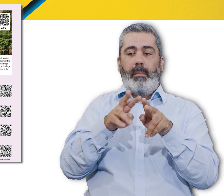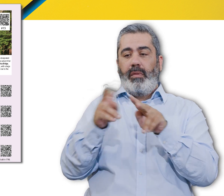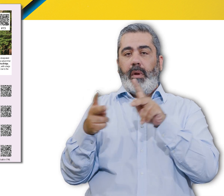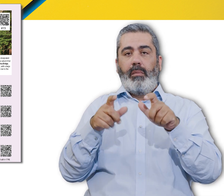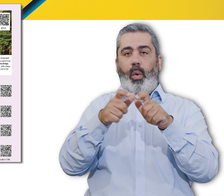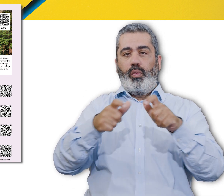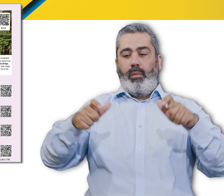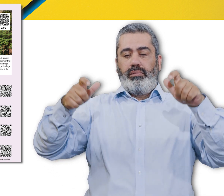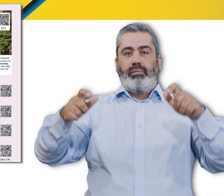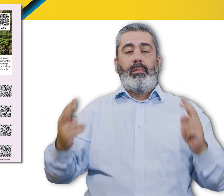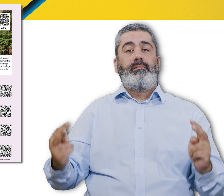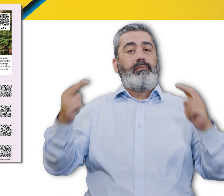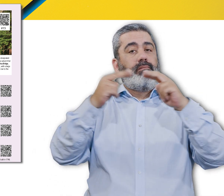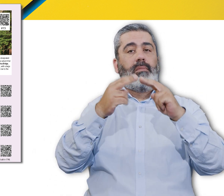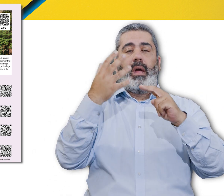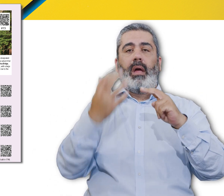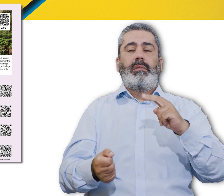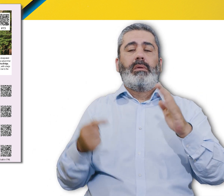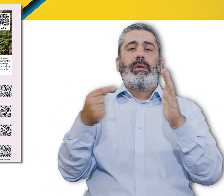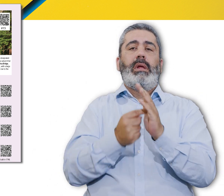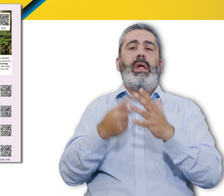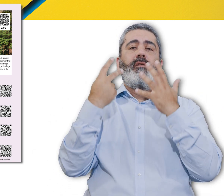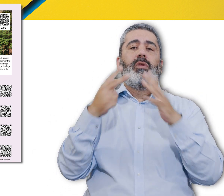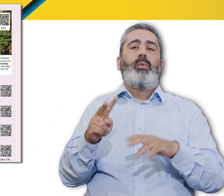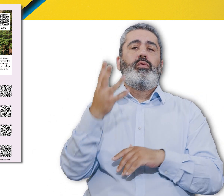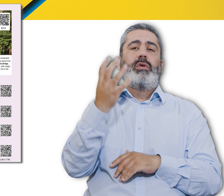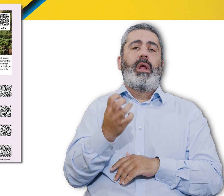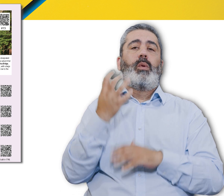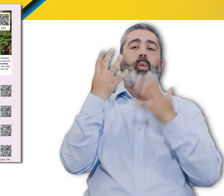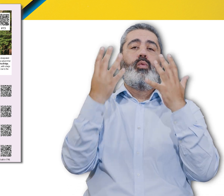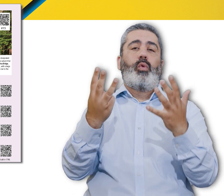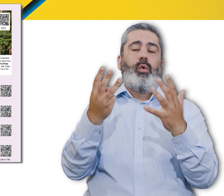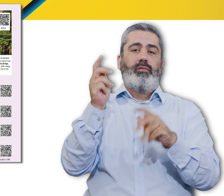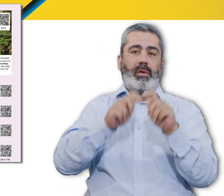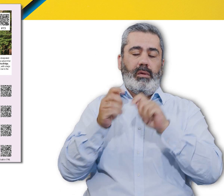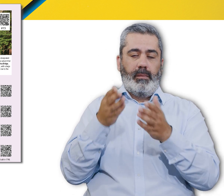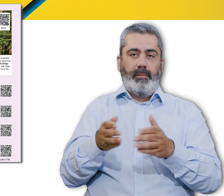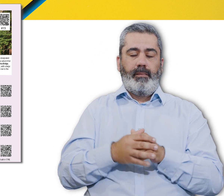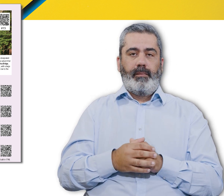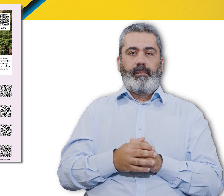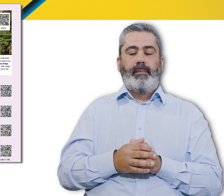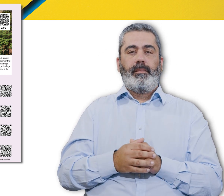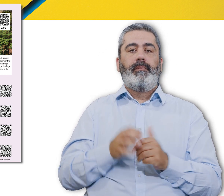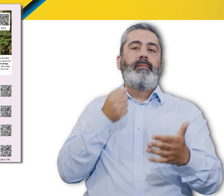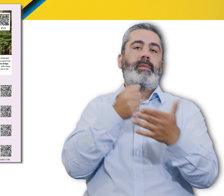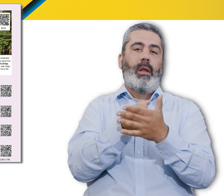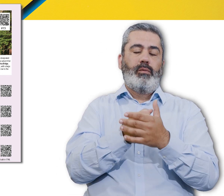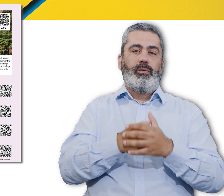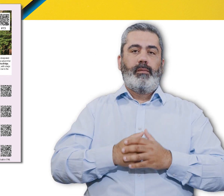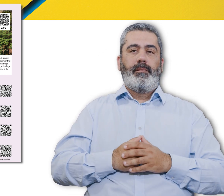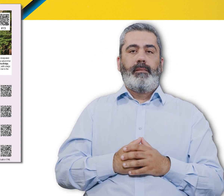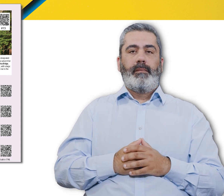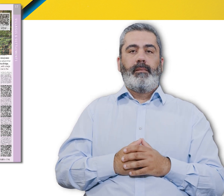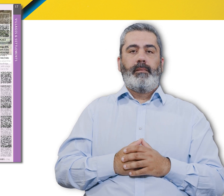on both banks of the Eos River and with its unique arched stone bridge built in 1748. End of page